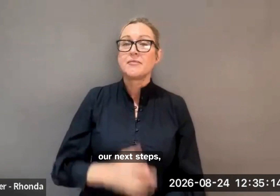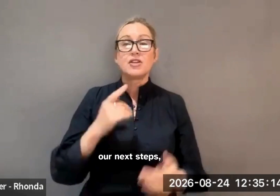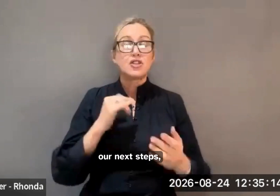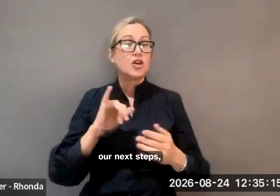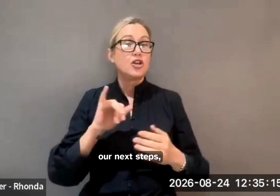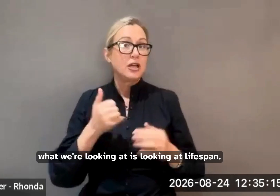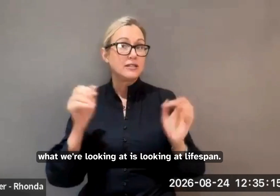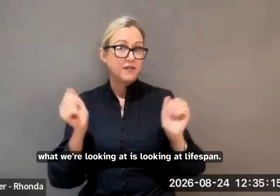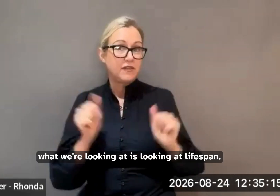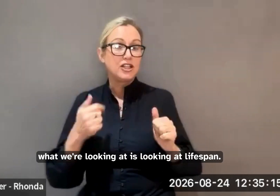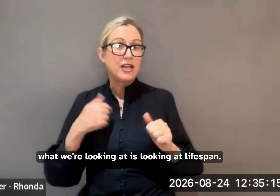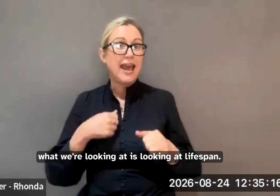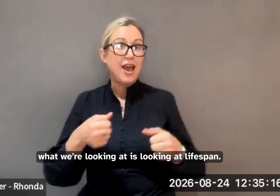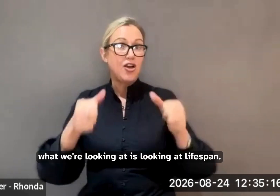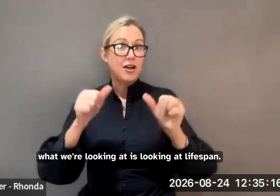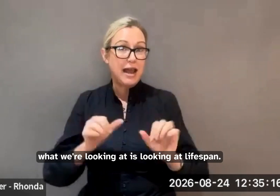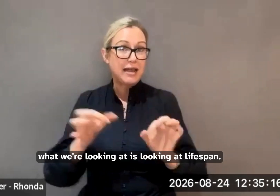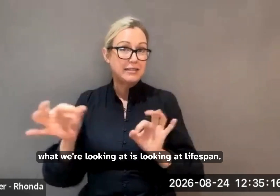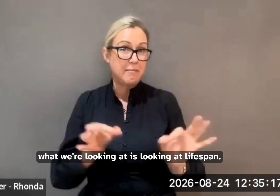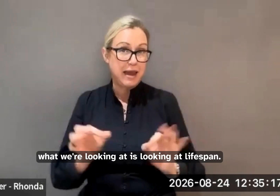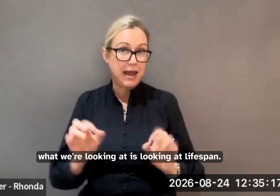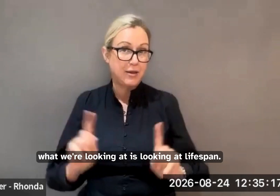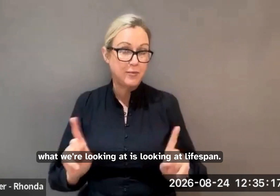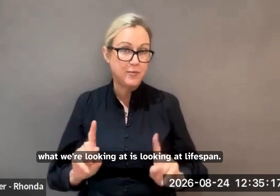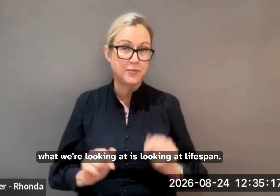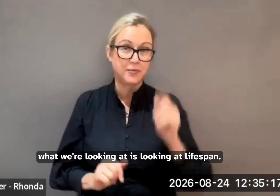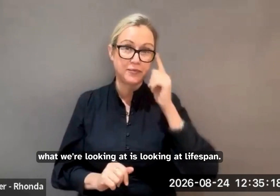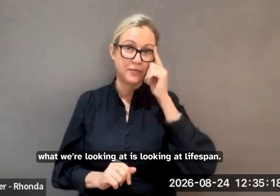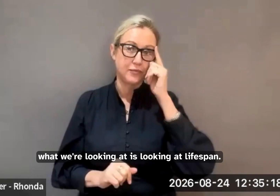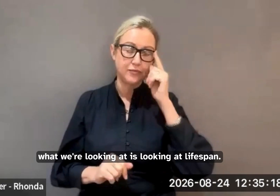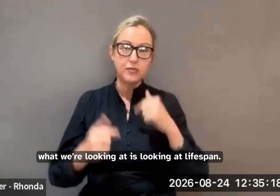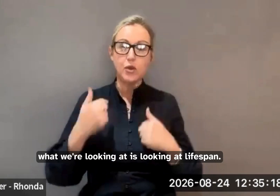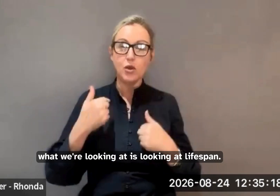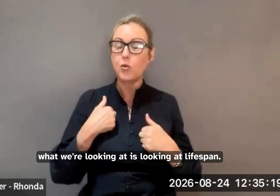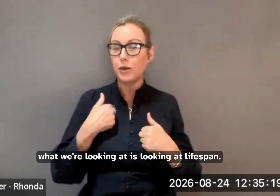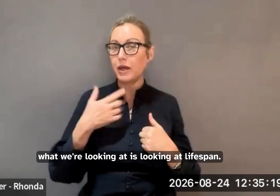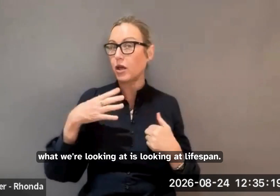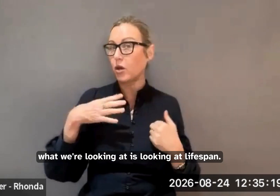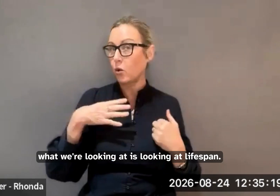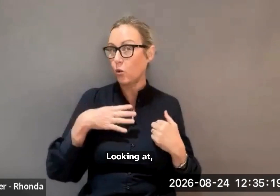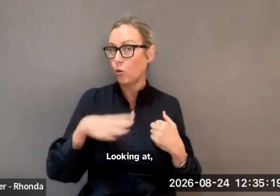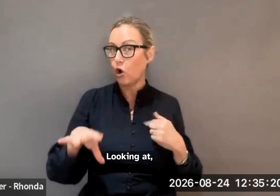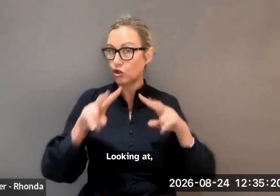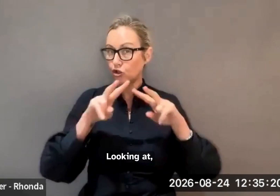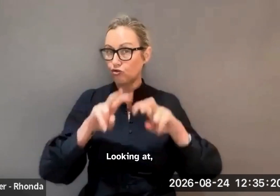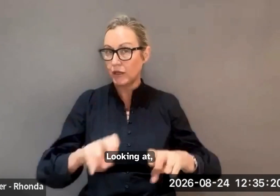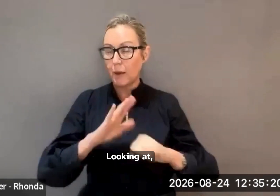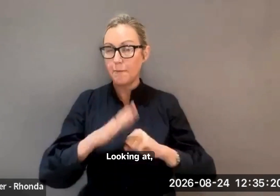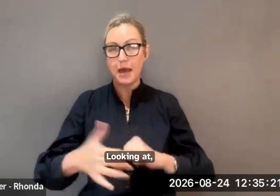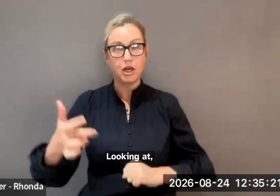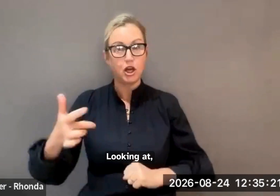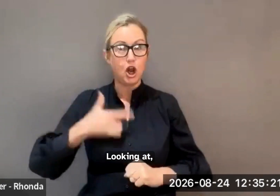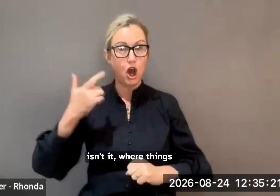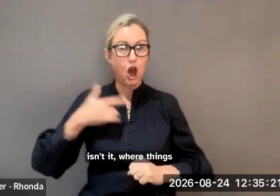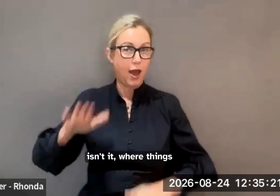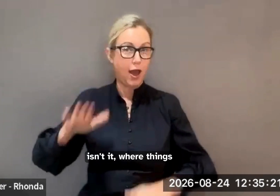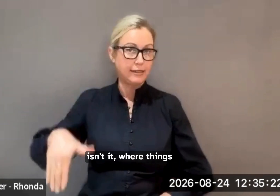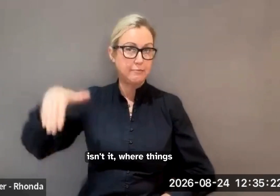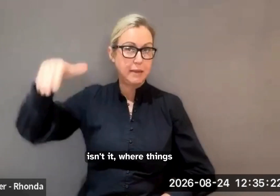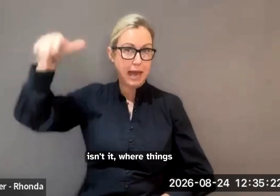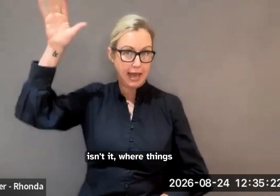for our next steps, what we're looking at is looking at lifespan, looking